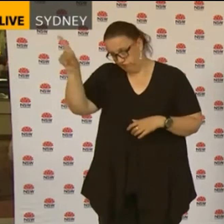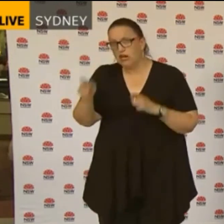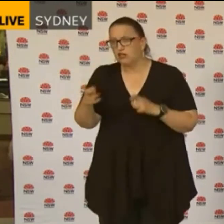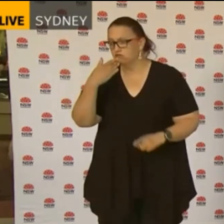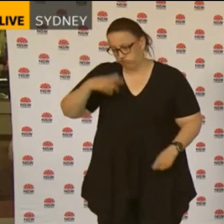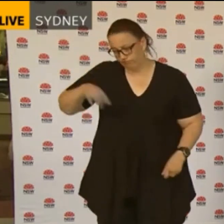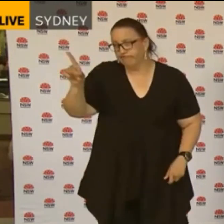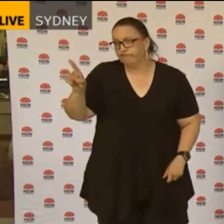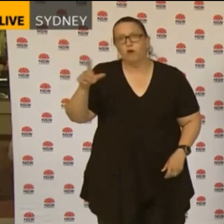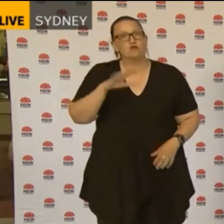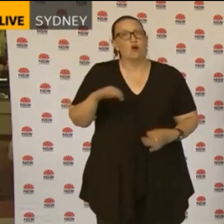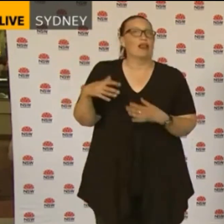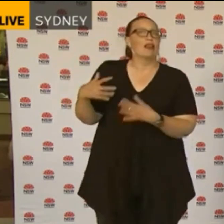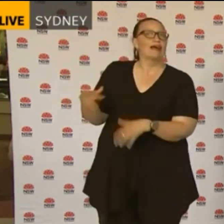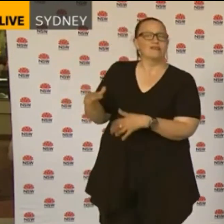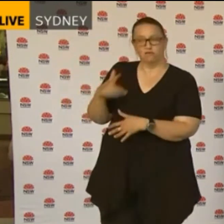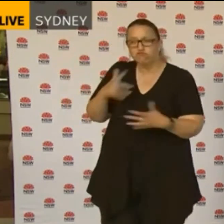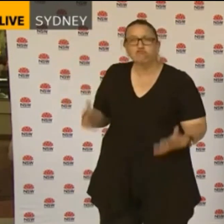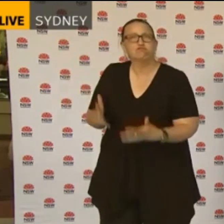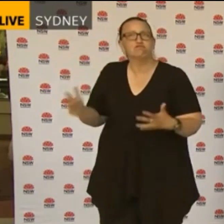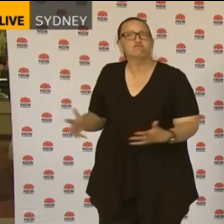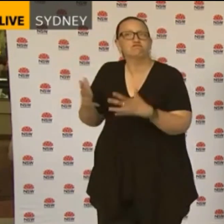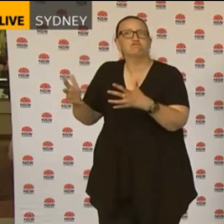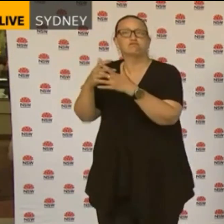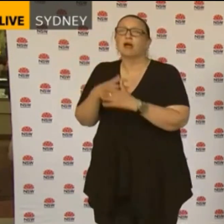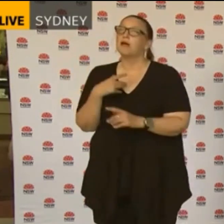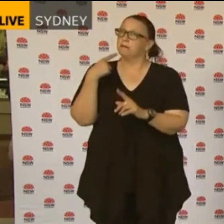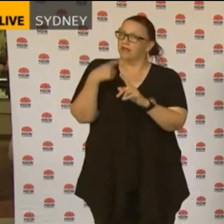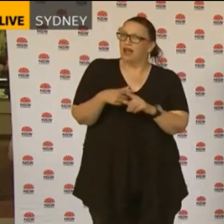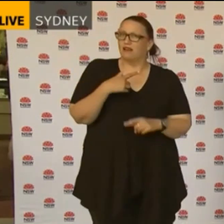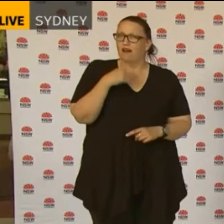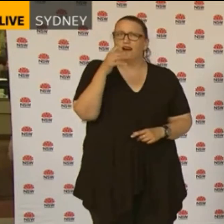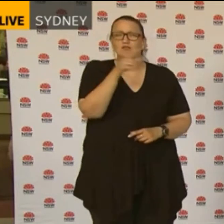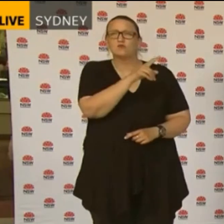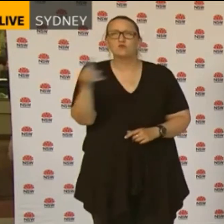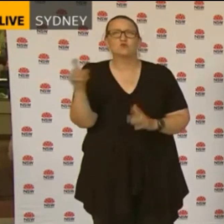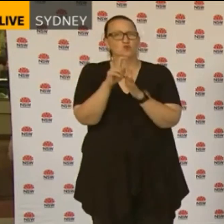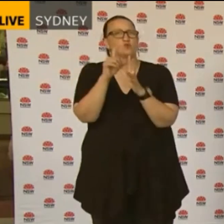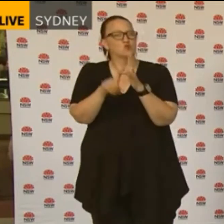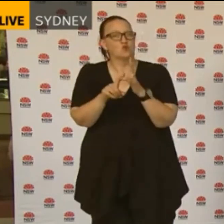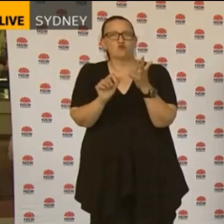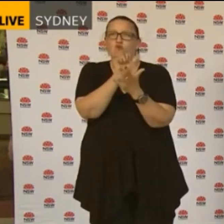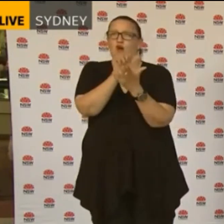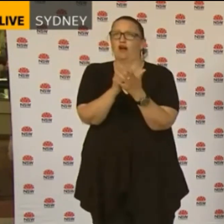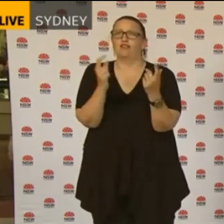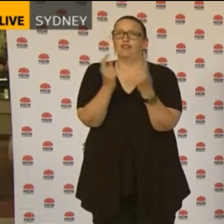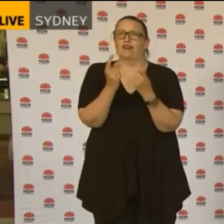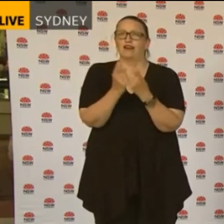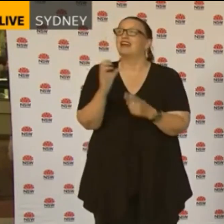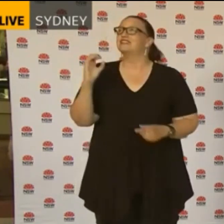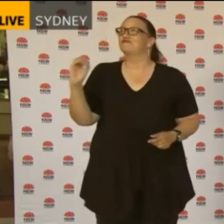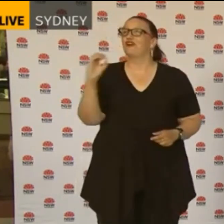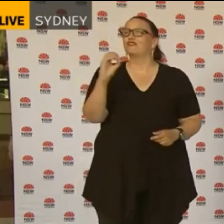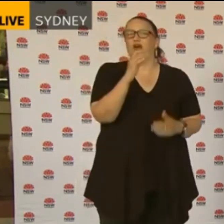but also I would also urge you to go about practicing those COVID-safe practices. So do not become complacent as we indicate